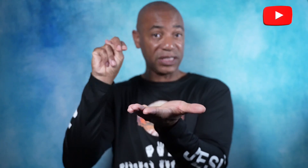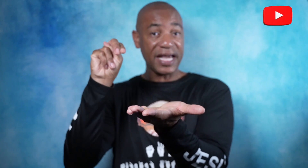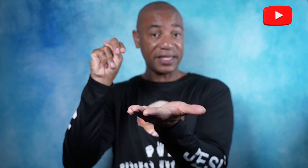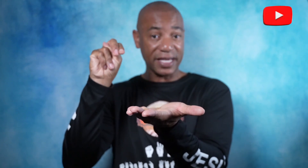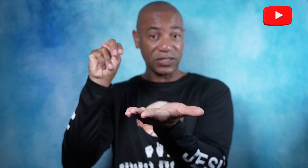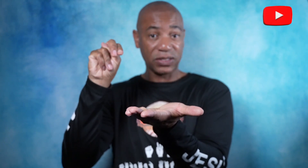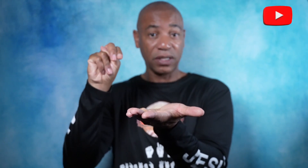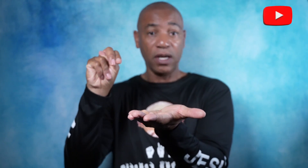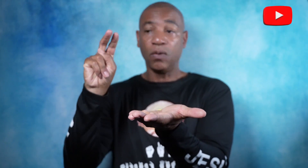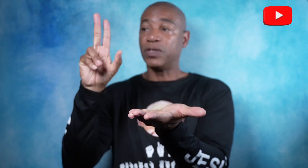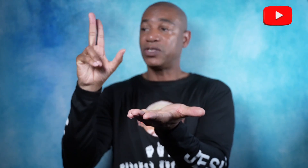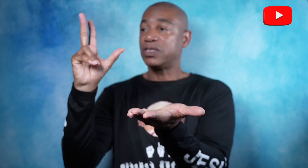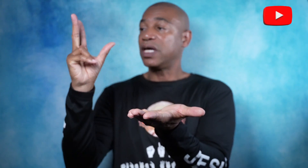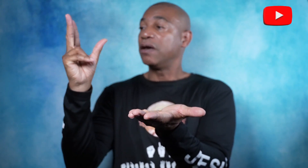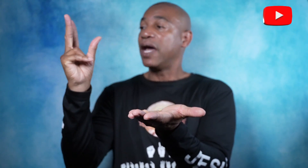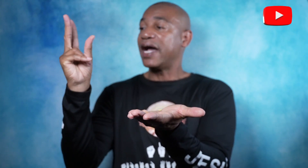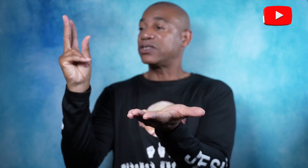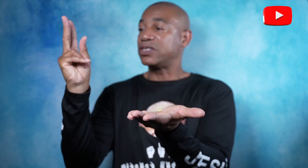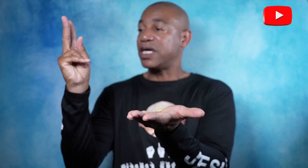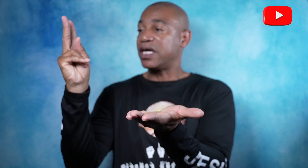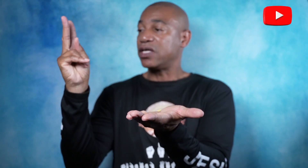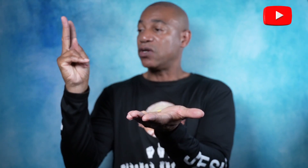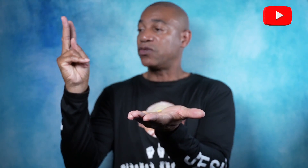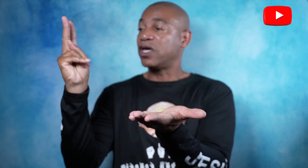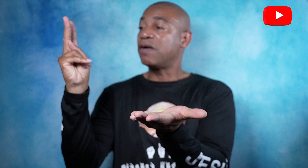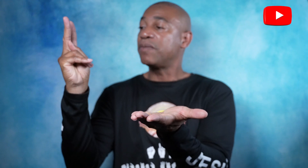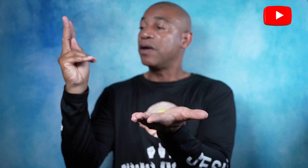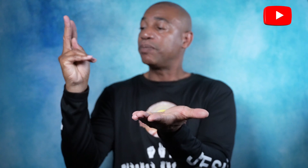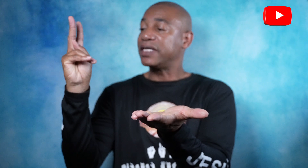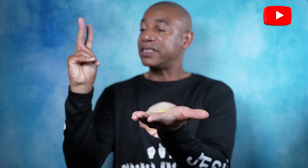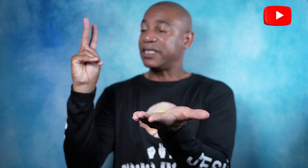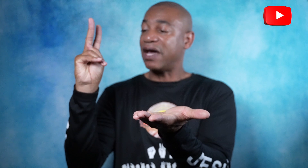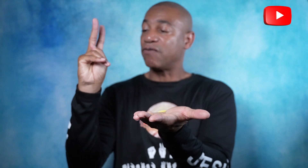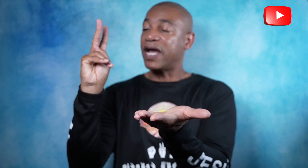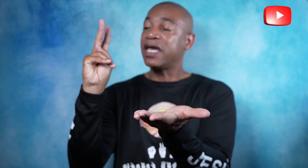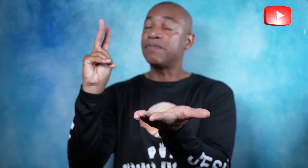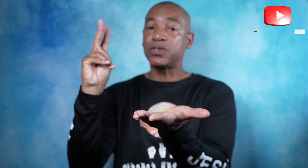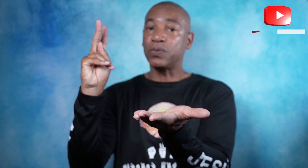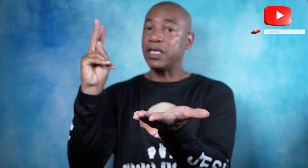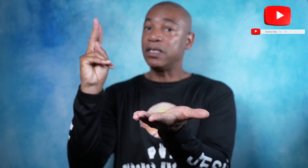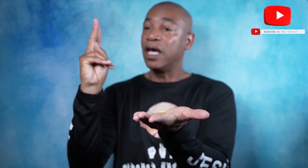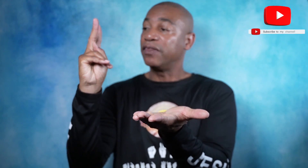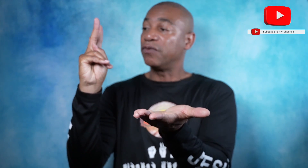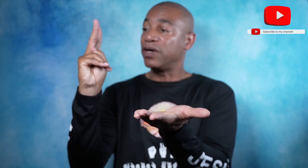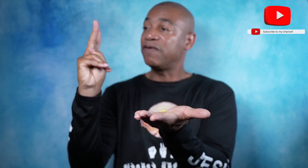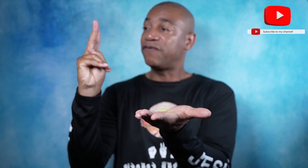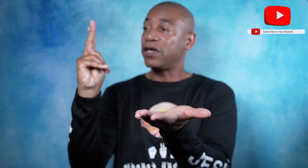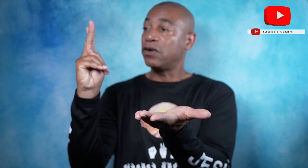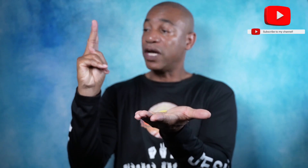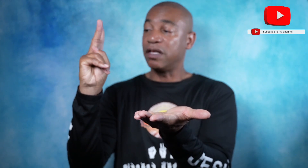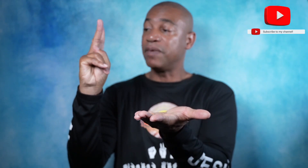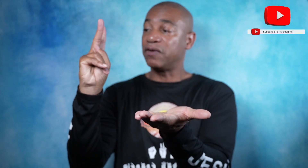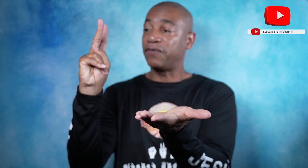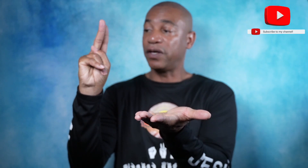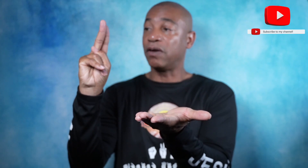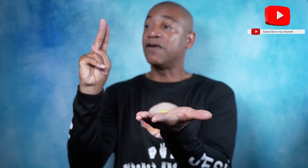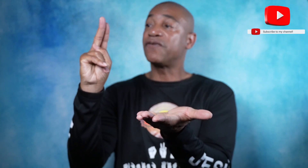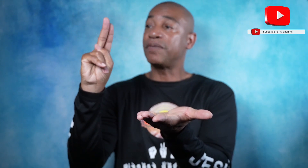like this, which is actually taking your thumb, placing that right in between the ring finger and the middle finger. And from